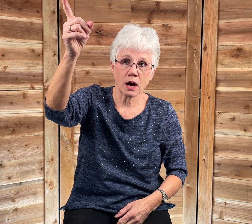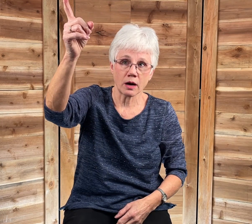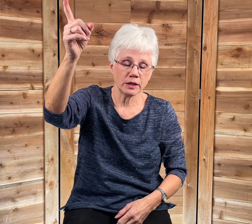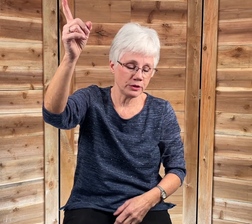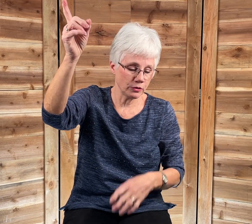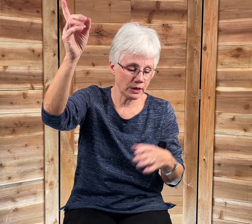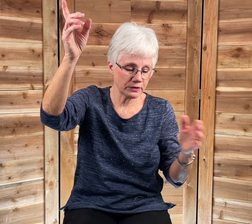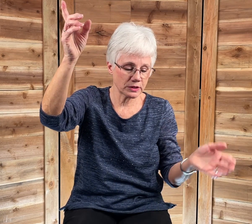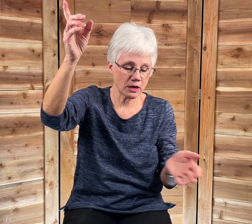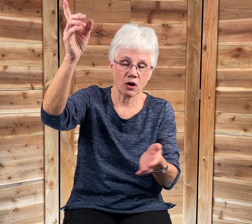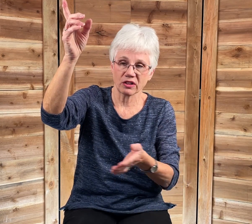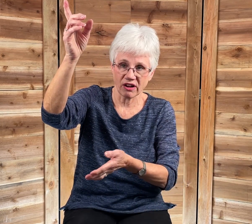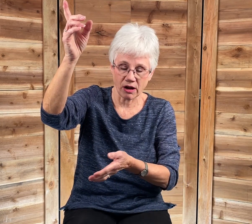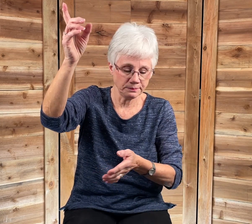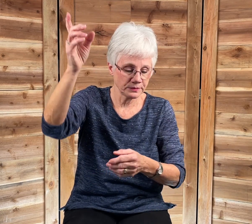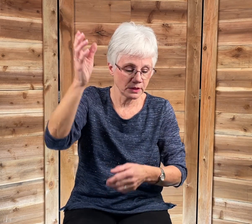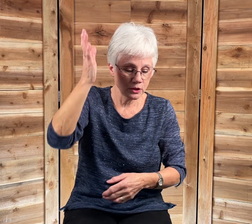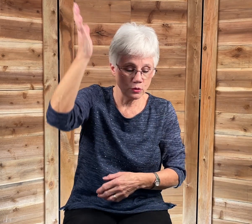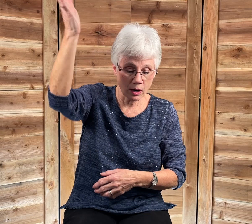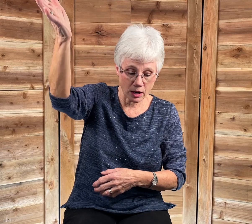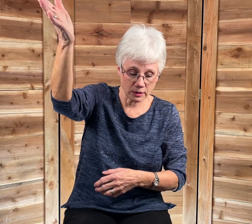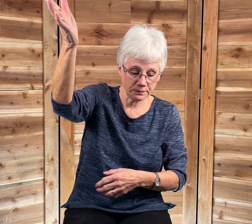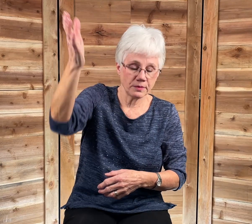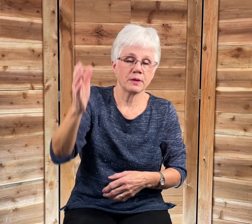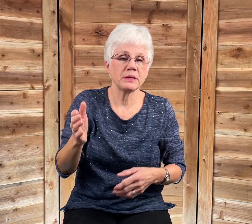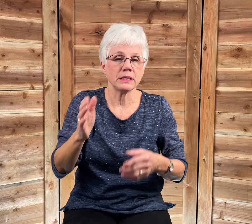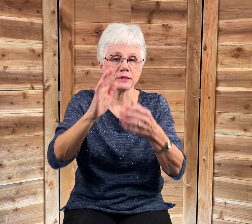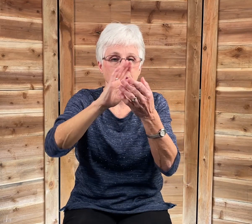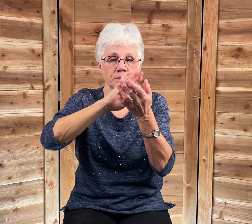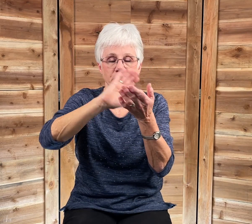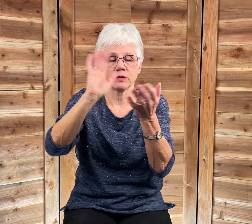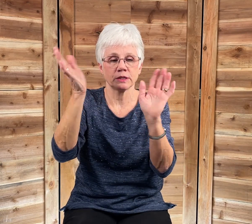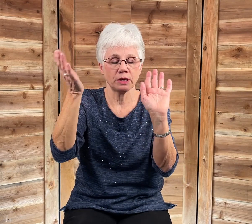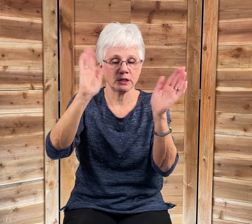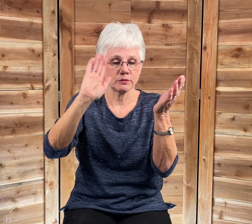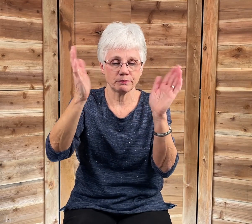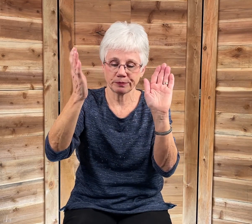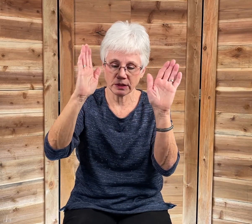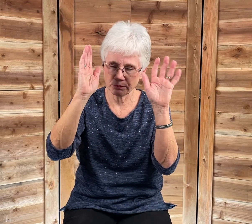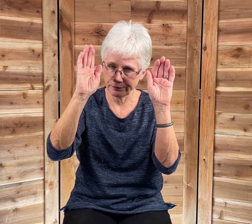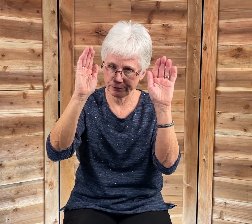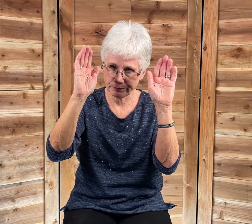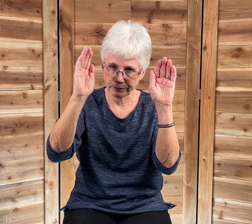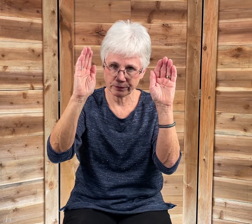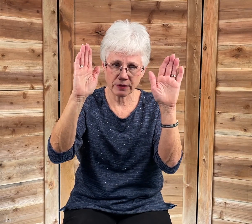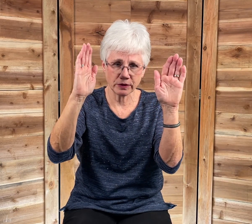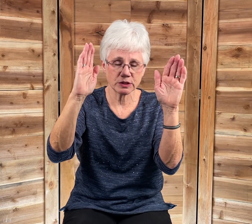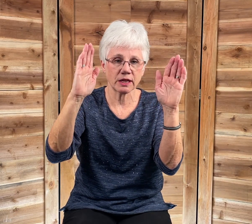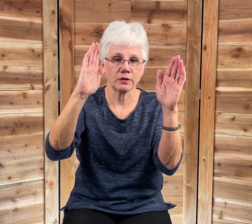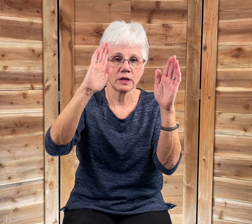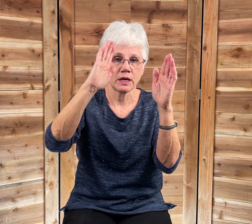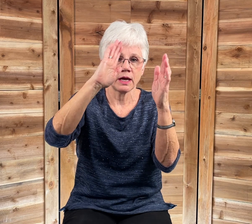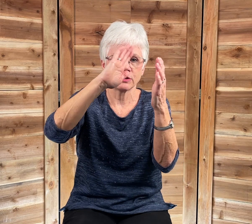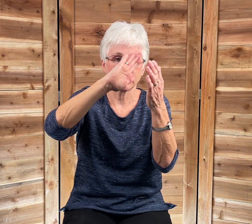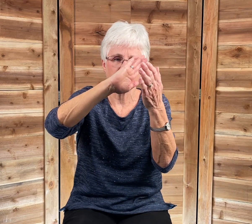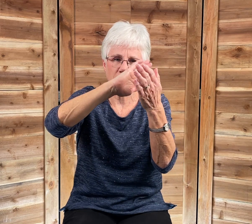You are, and you don't have to say are you are the peace. You're going to take your kind of 5 fingers